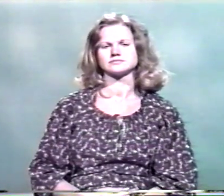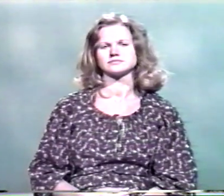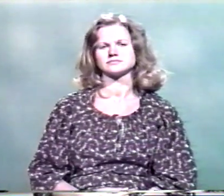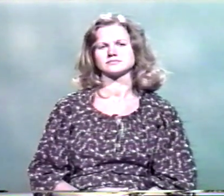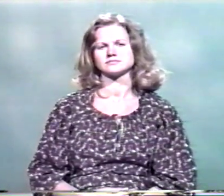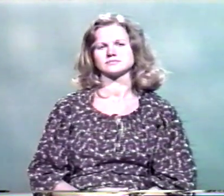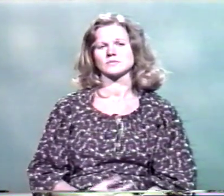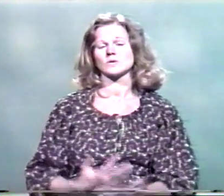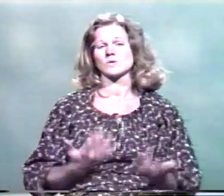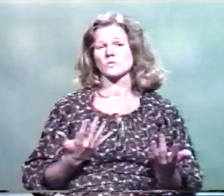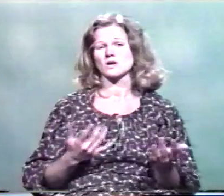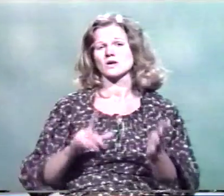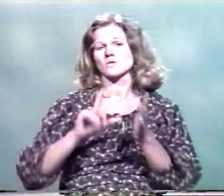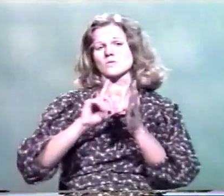left.